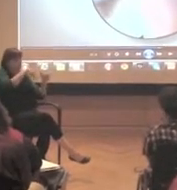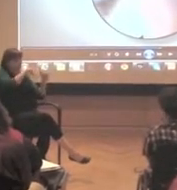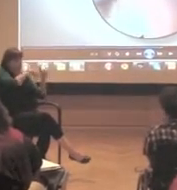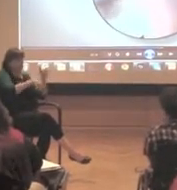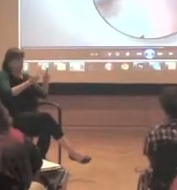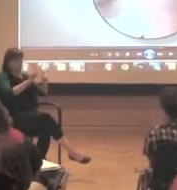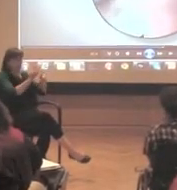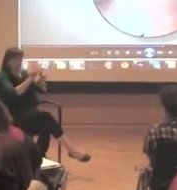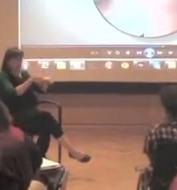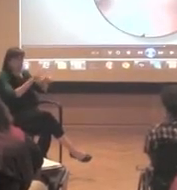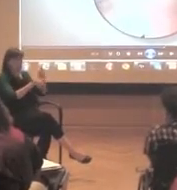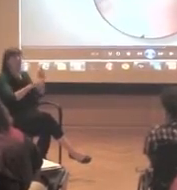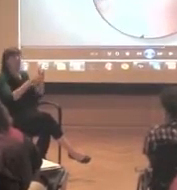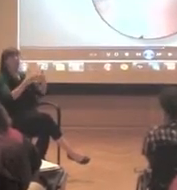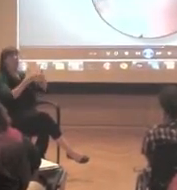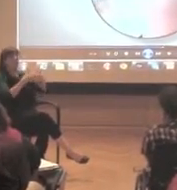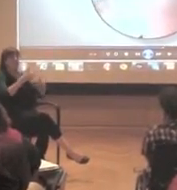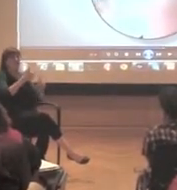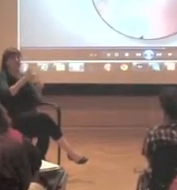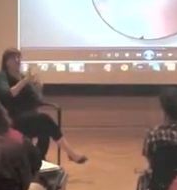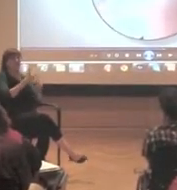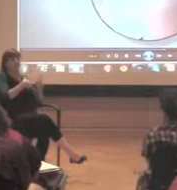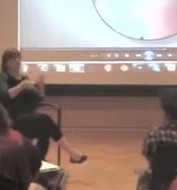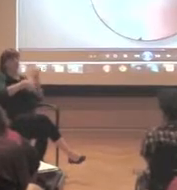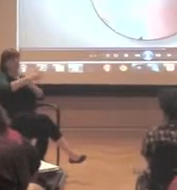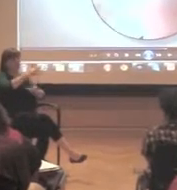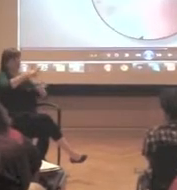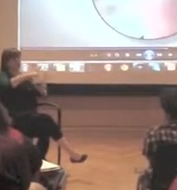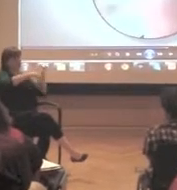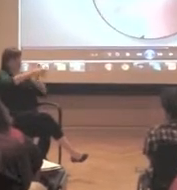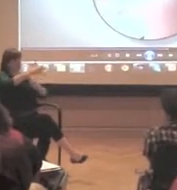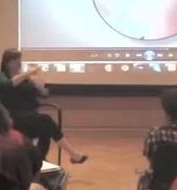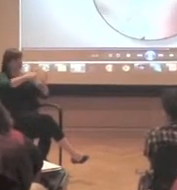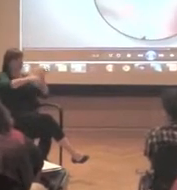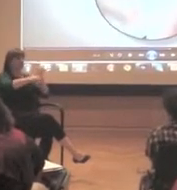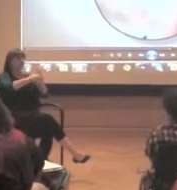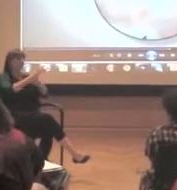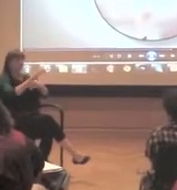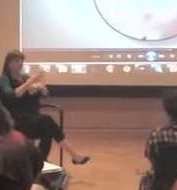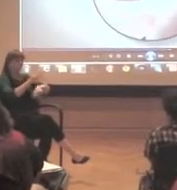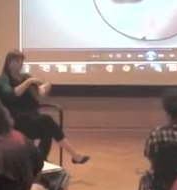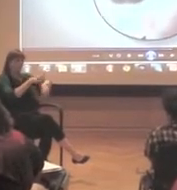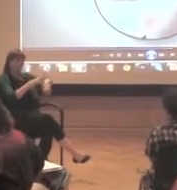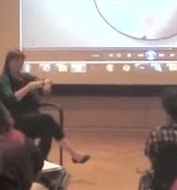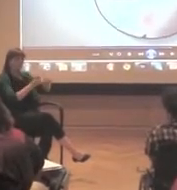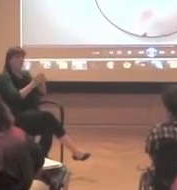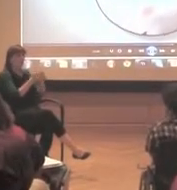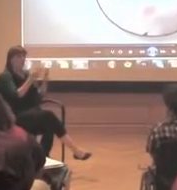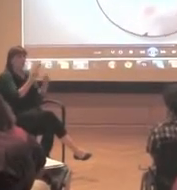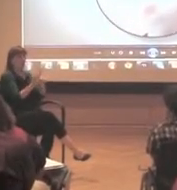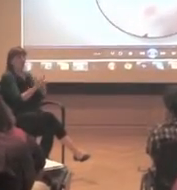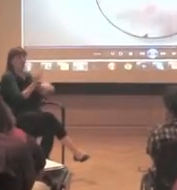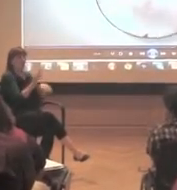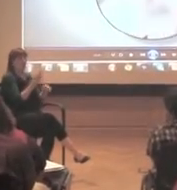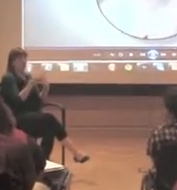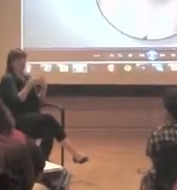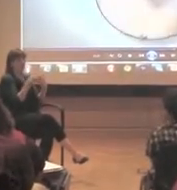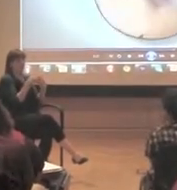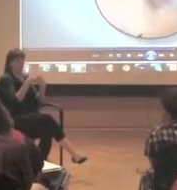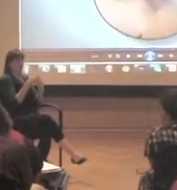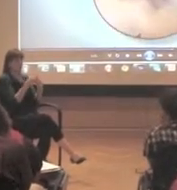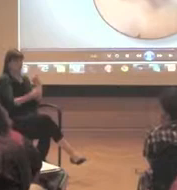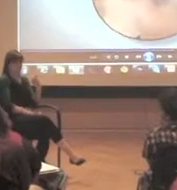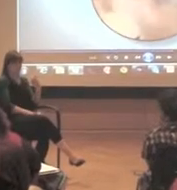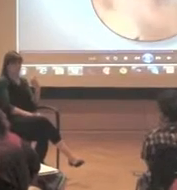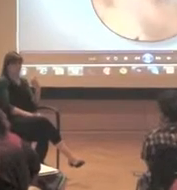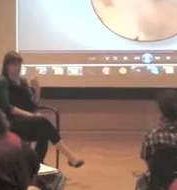the baby can start circulating normally, or relatively normally, without the use of plastic.